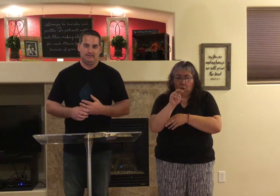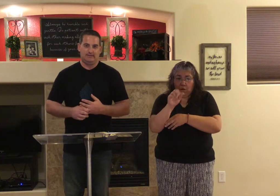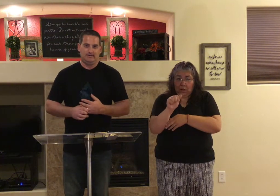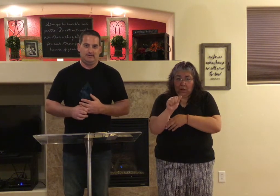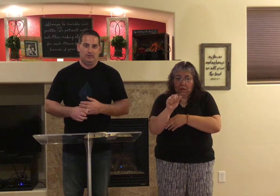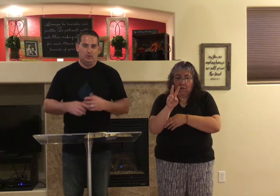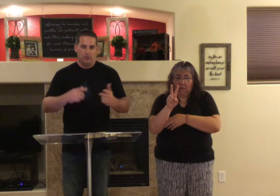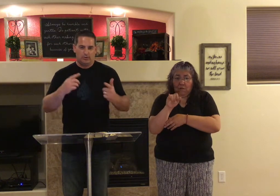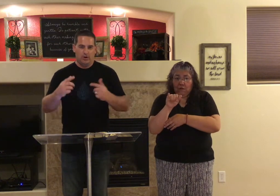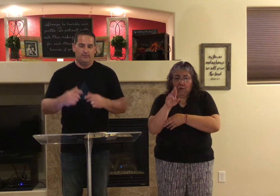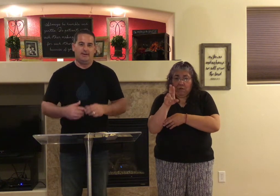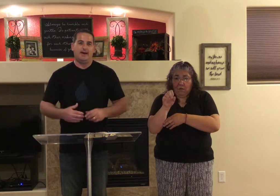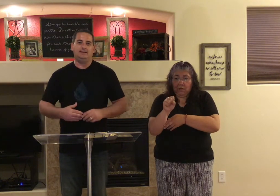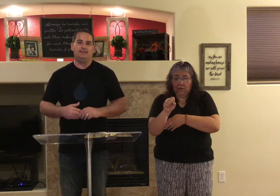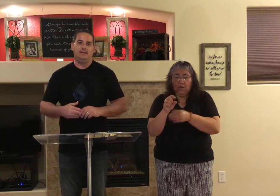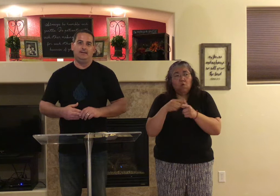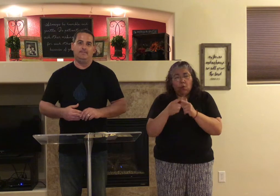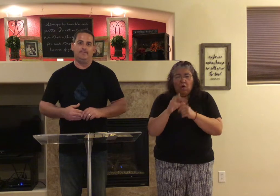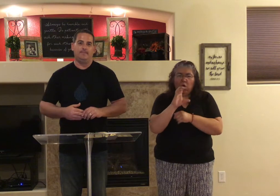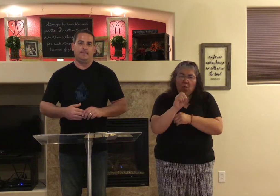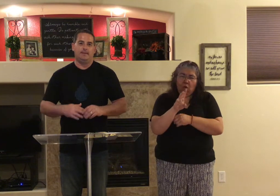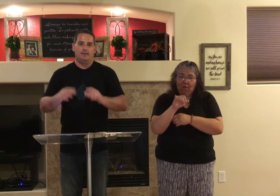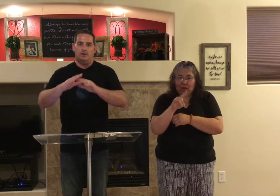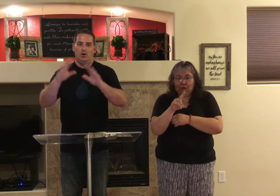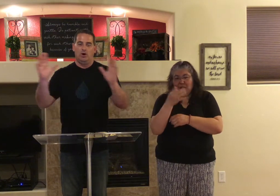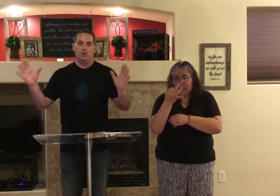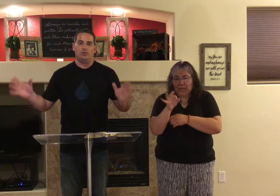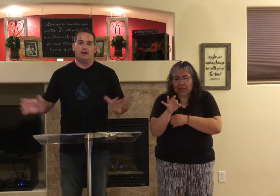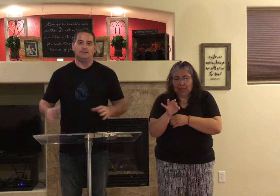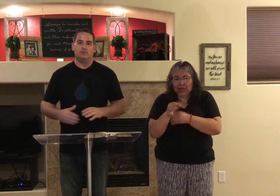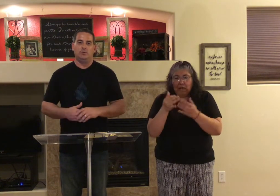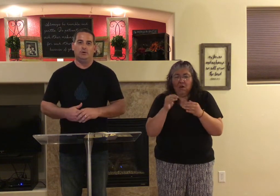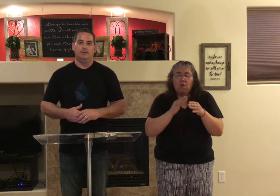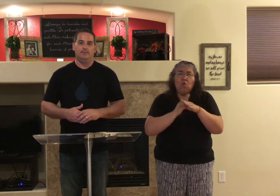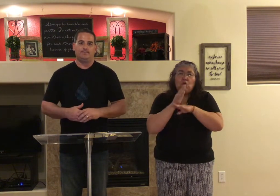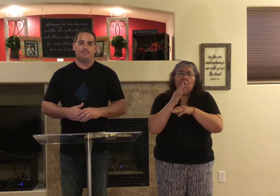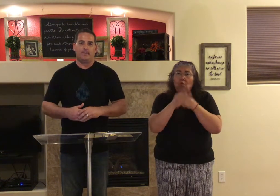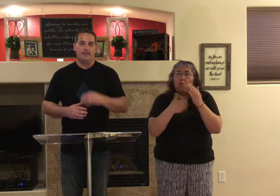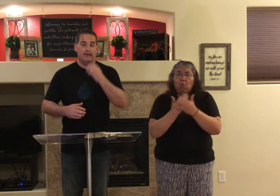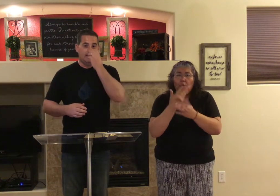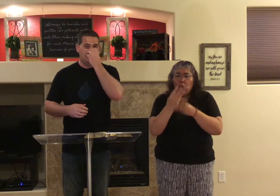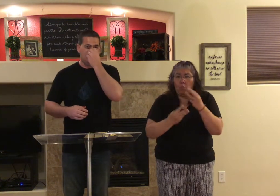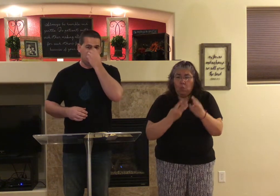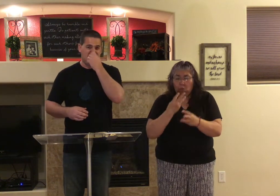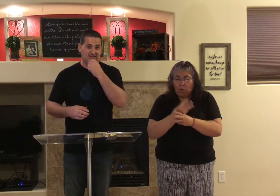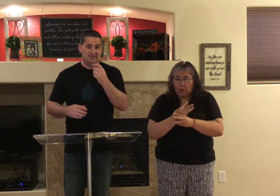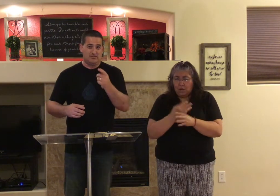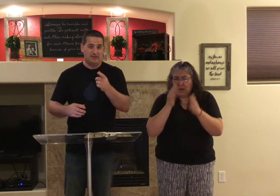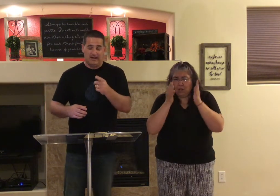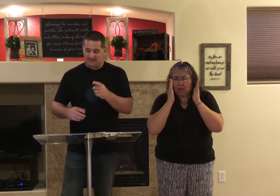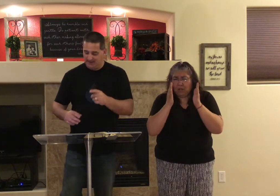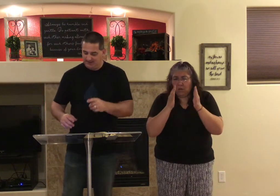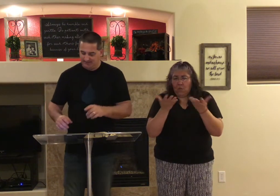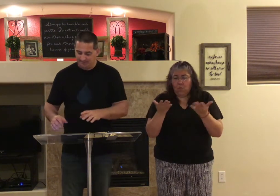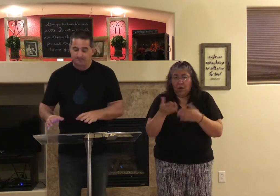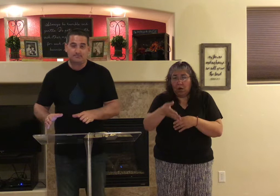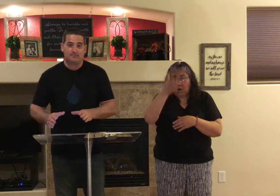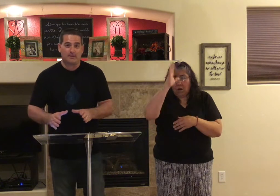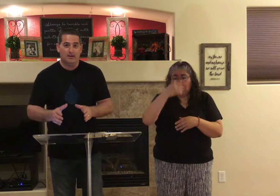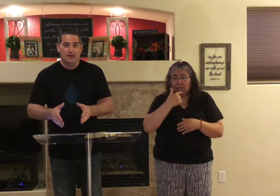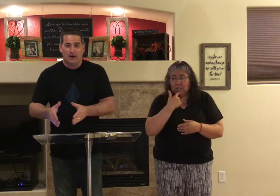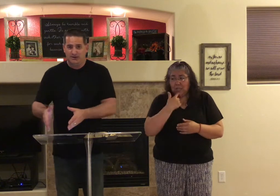coronavirus or COVID-19 all across the world. And listen to what Jesus, or what God says